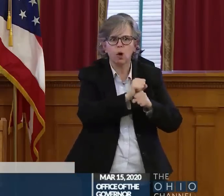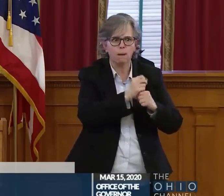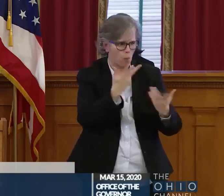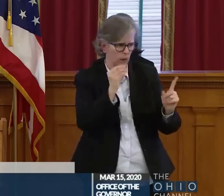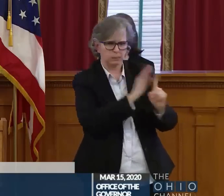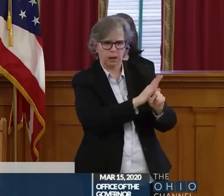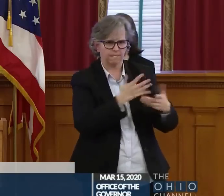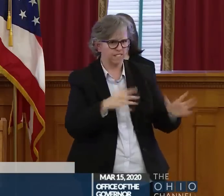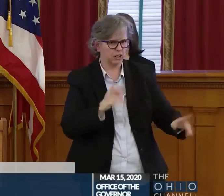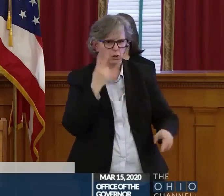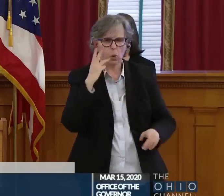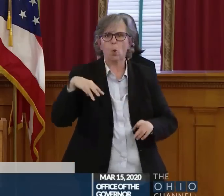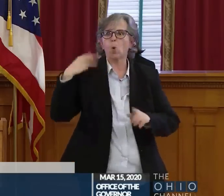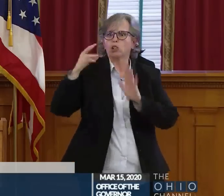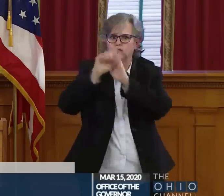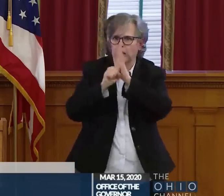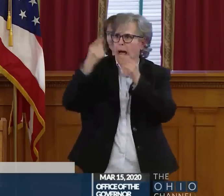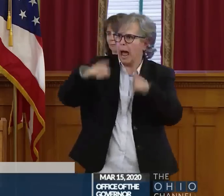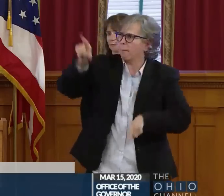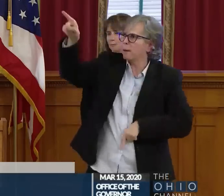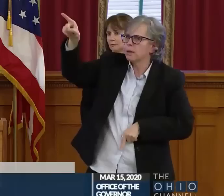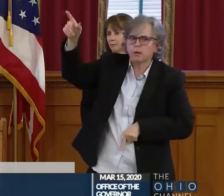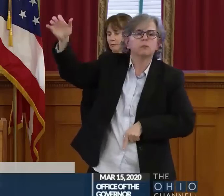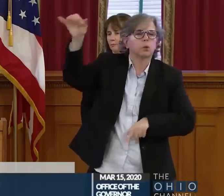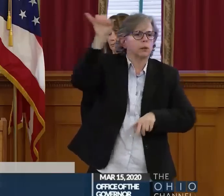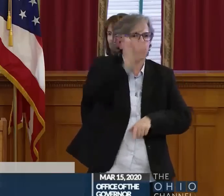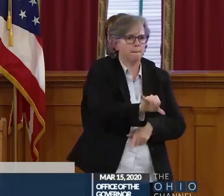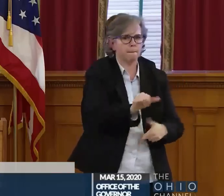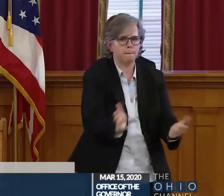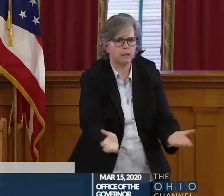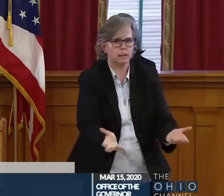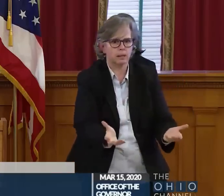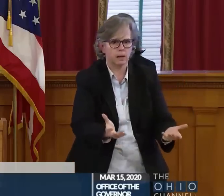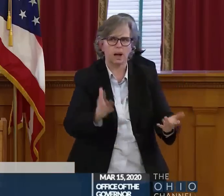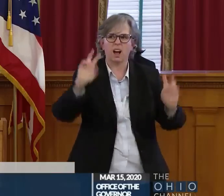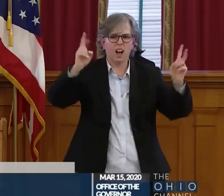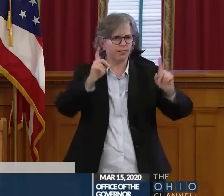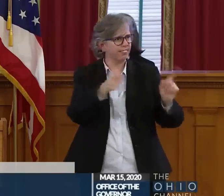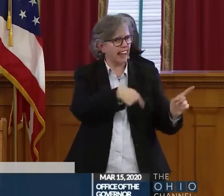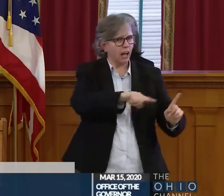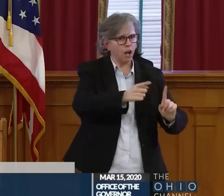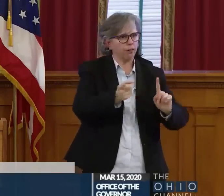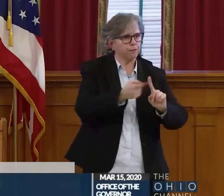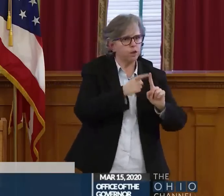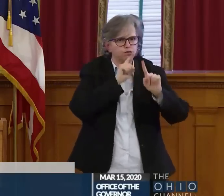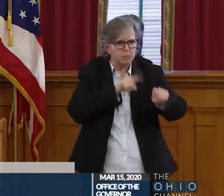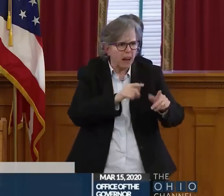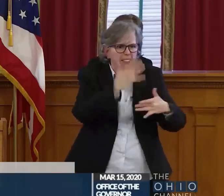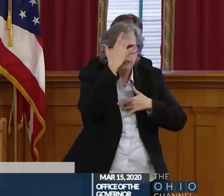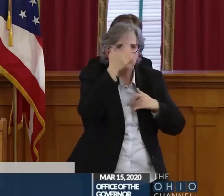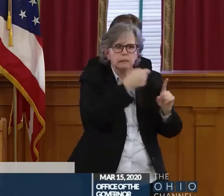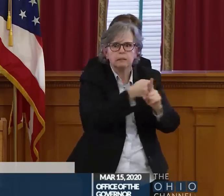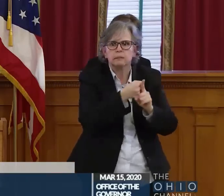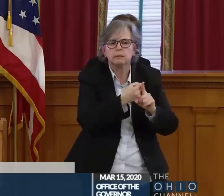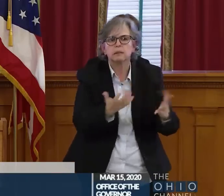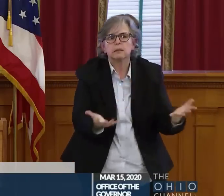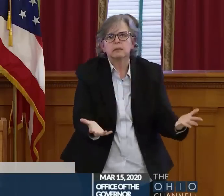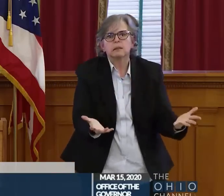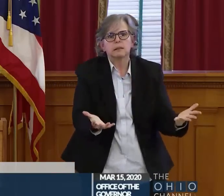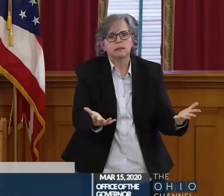first responders. So all of these ripple effects matter. And these proven strategies, we have talked